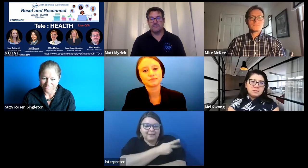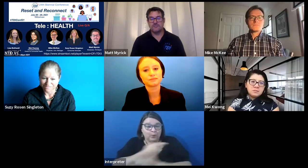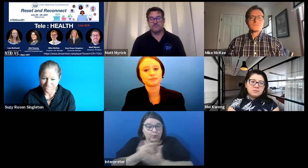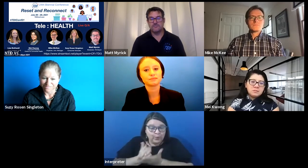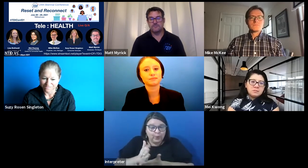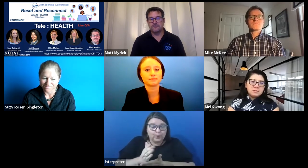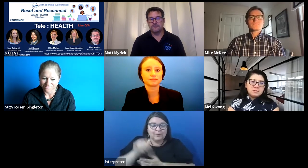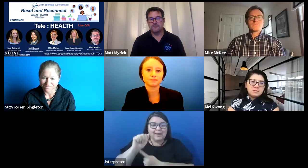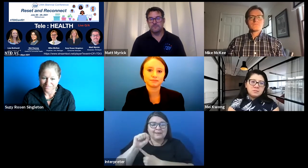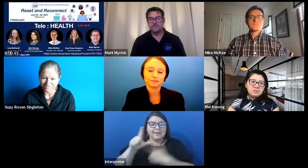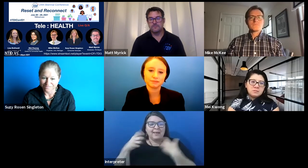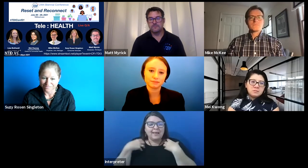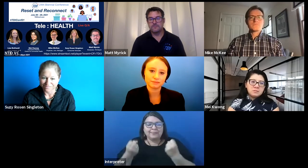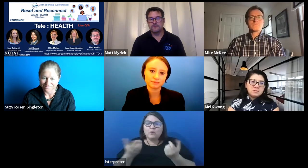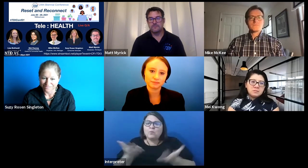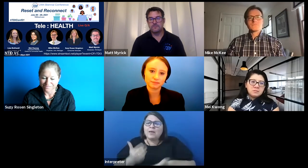experience?